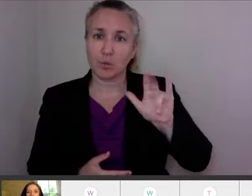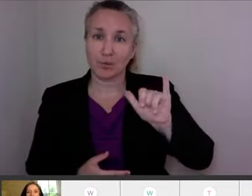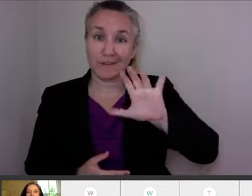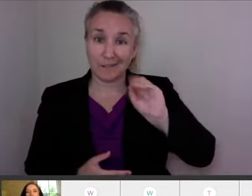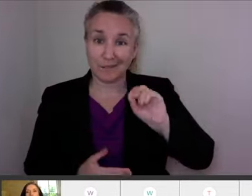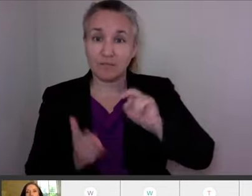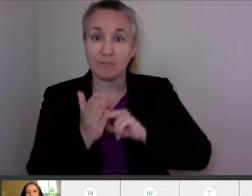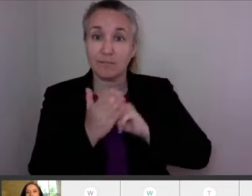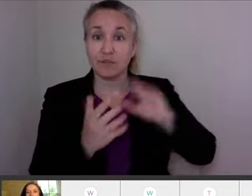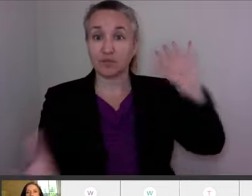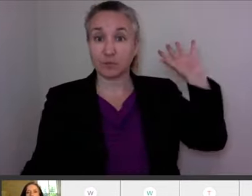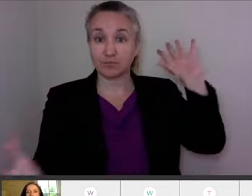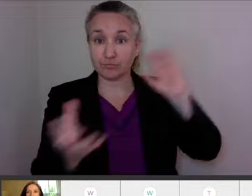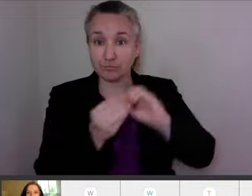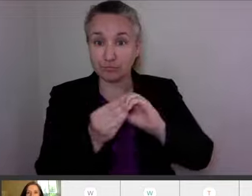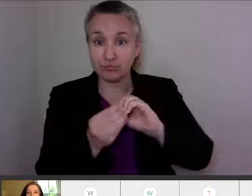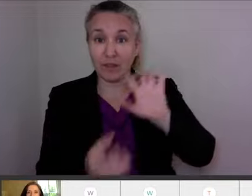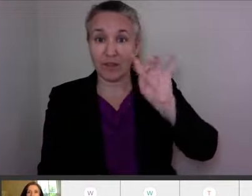to a total of